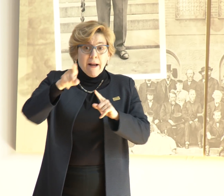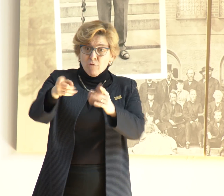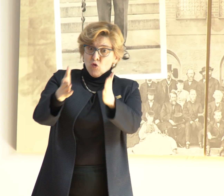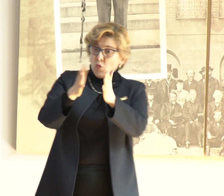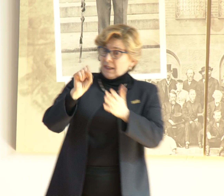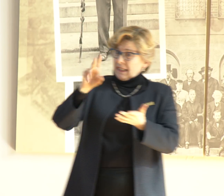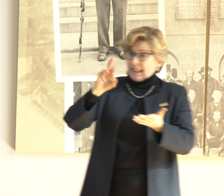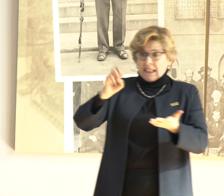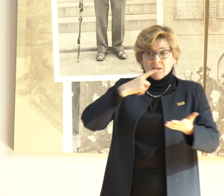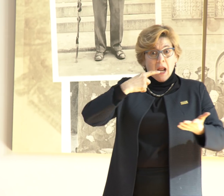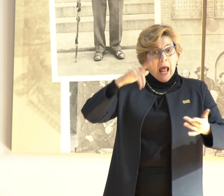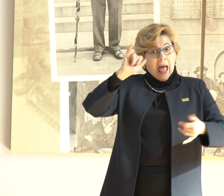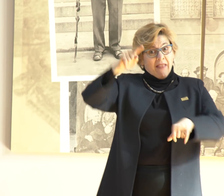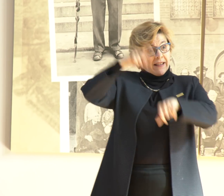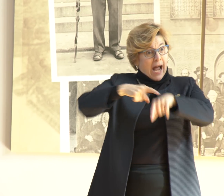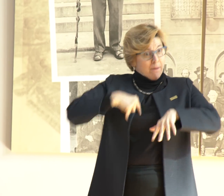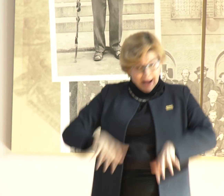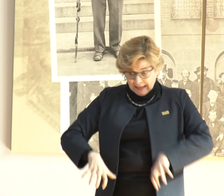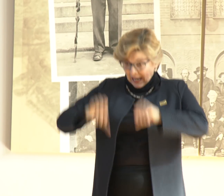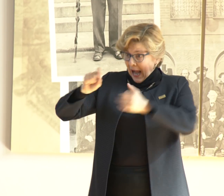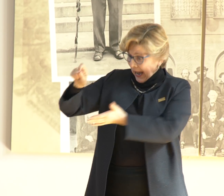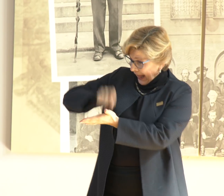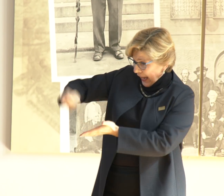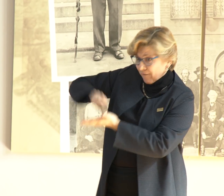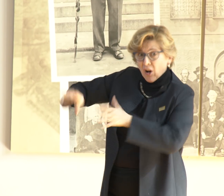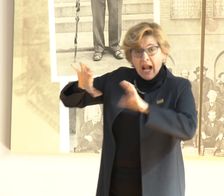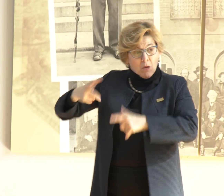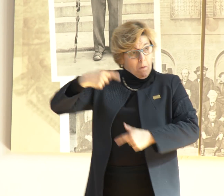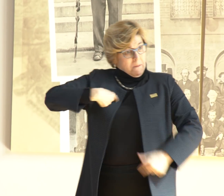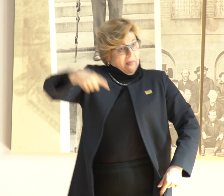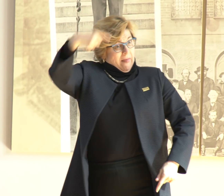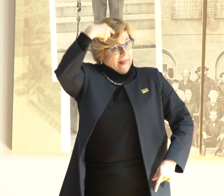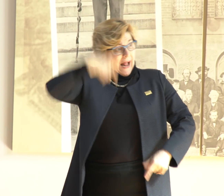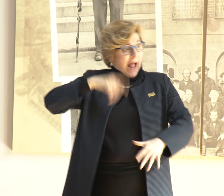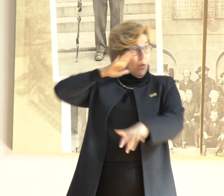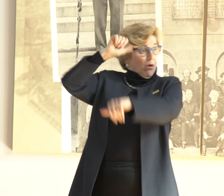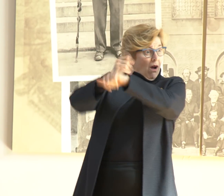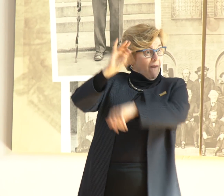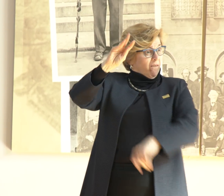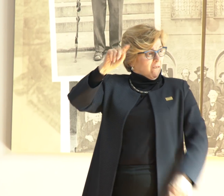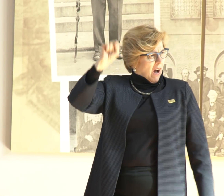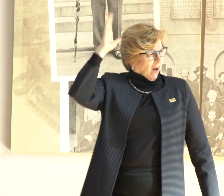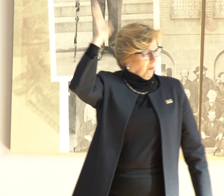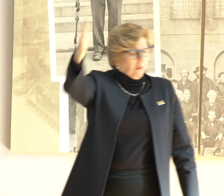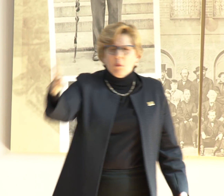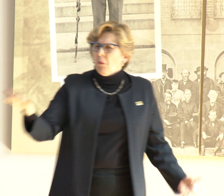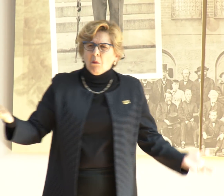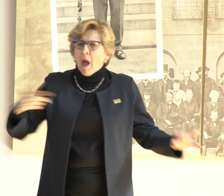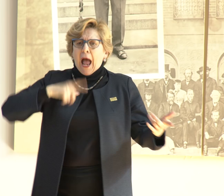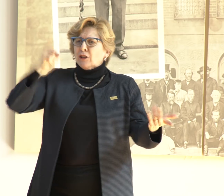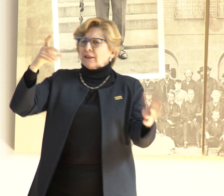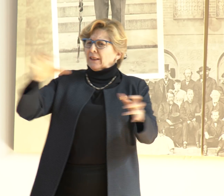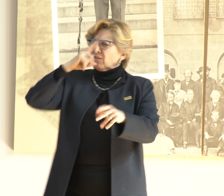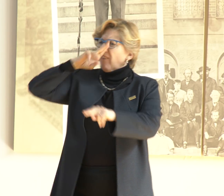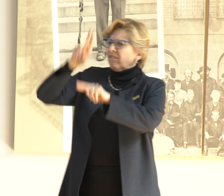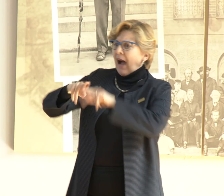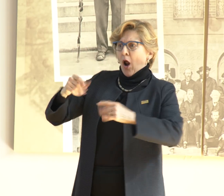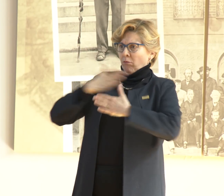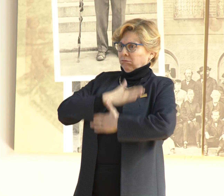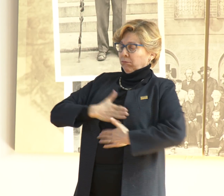went into designing fonts. He said, "At the time I took calligraphy class, I didn't think I would have to develop